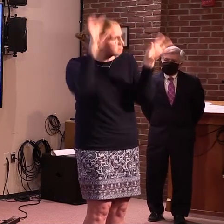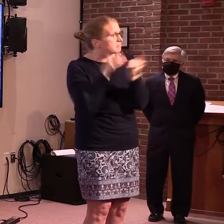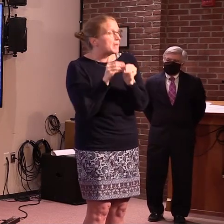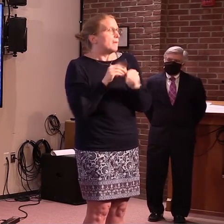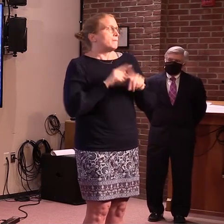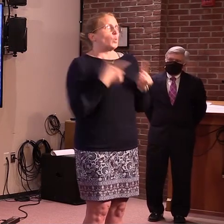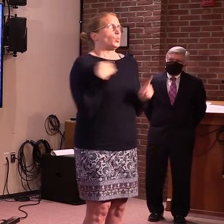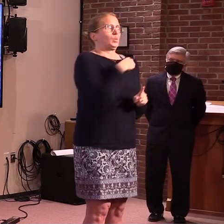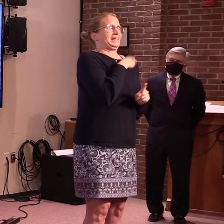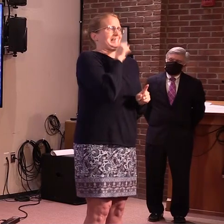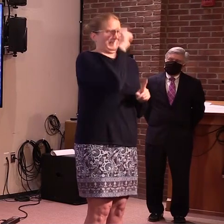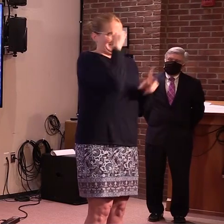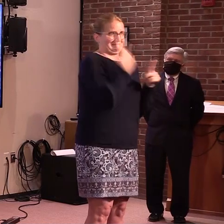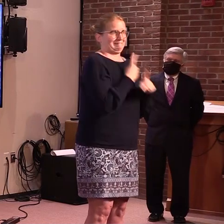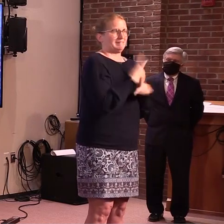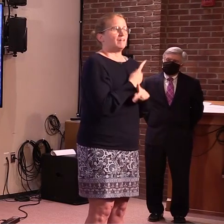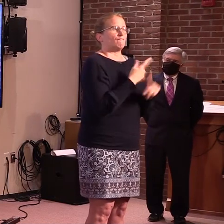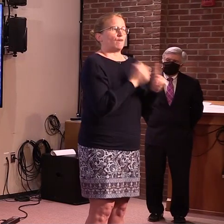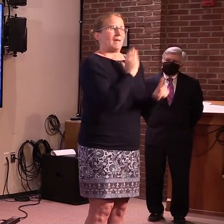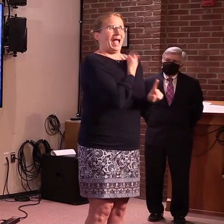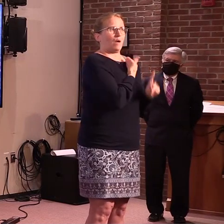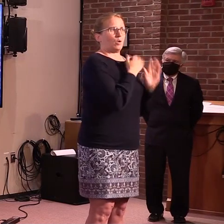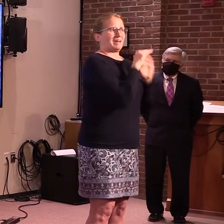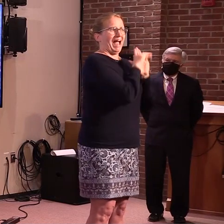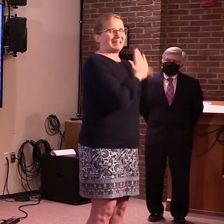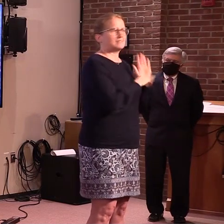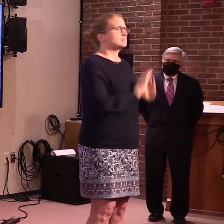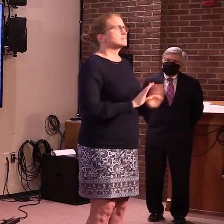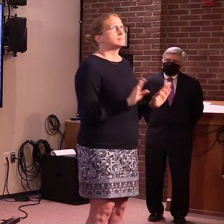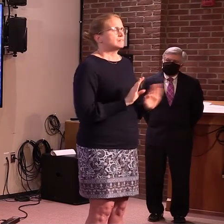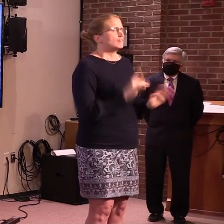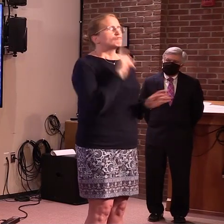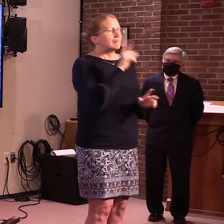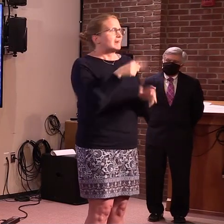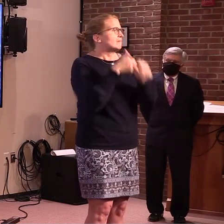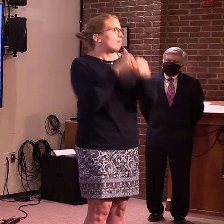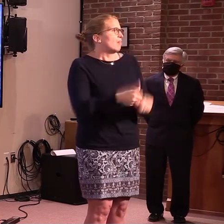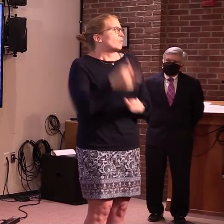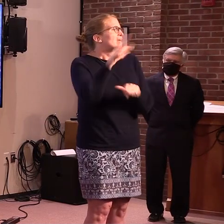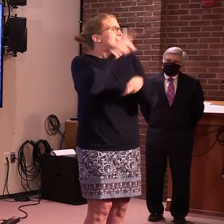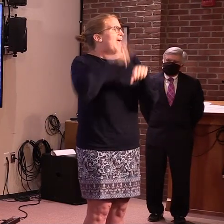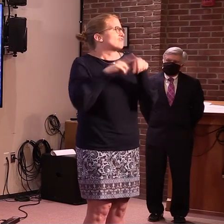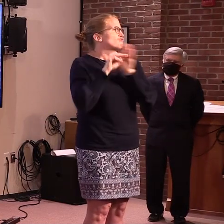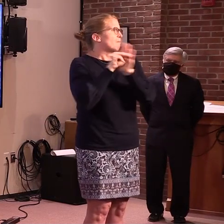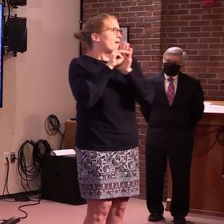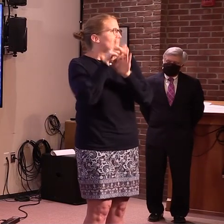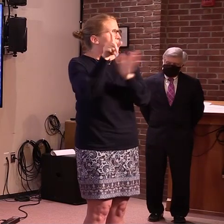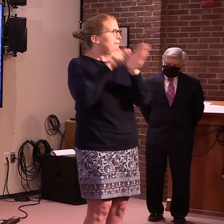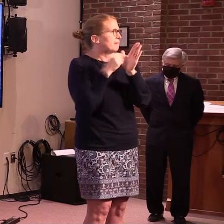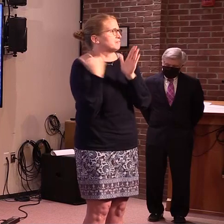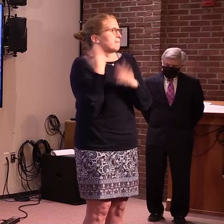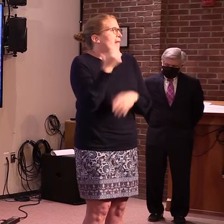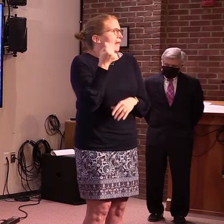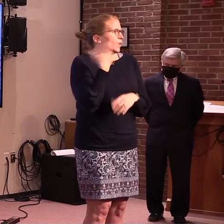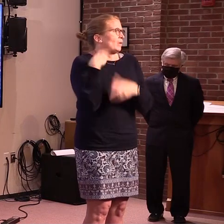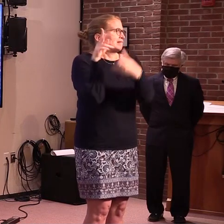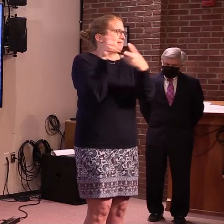That estimate was not based on our guidance. It was just based on a reflection of the national model that had been published on Monday.